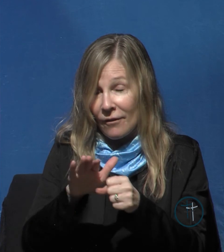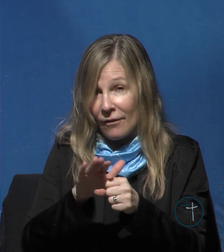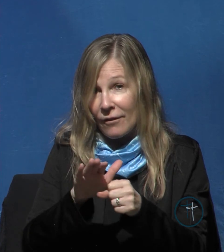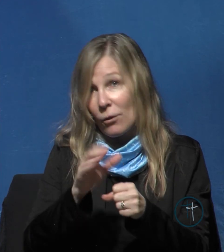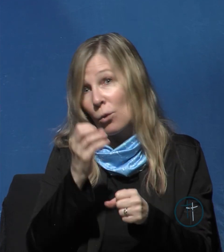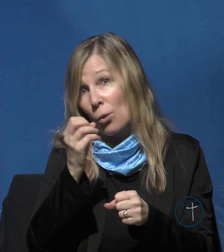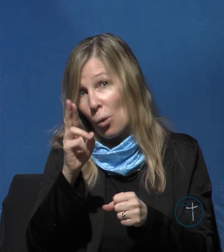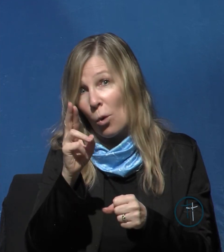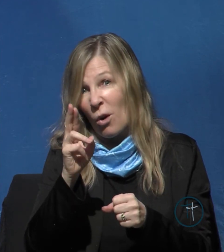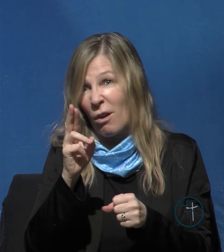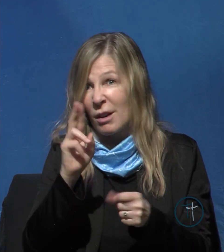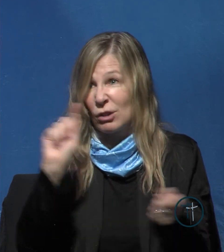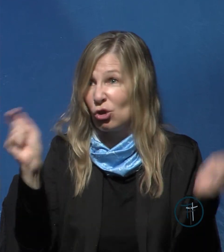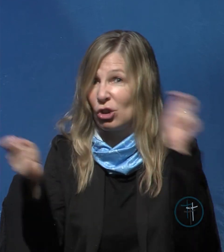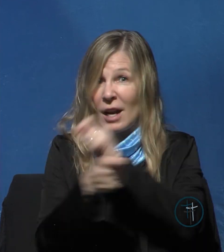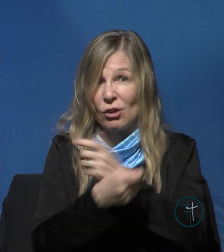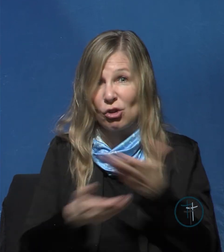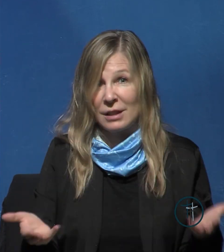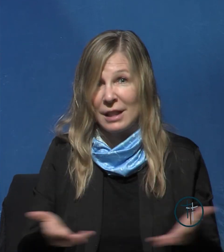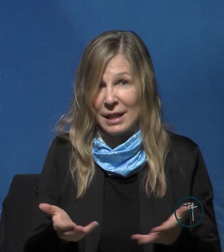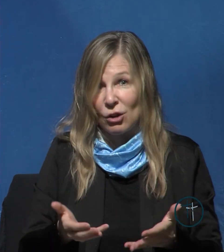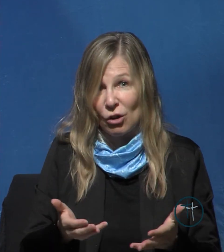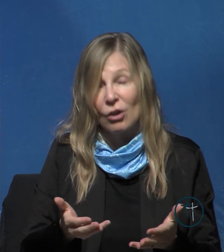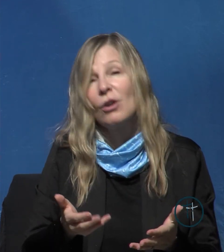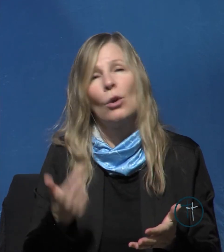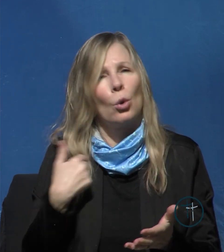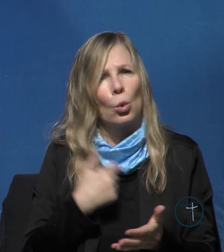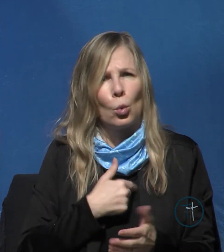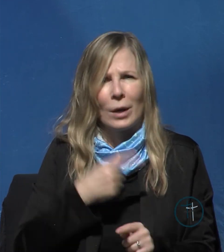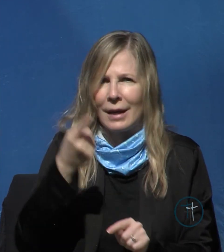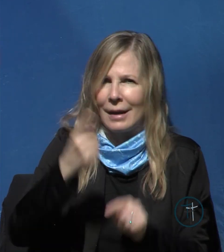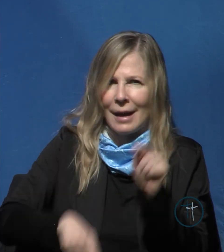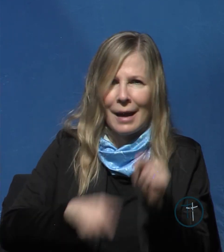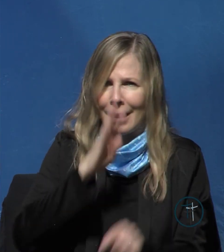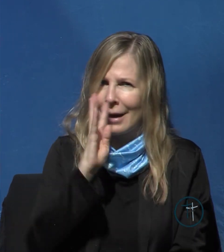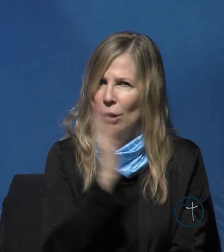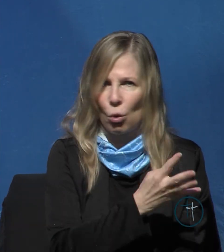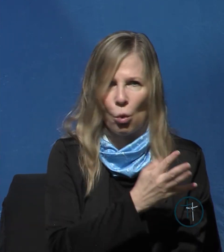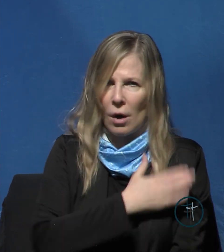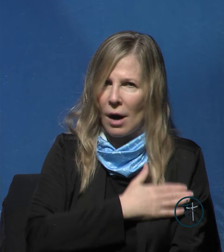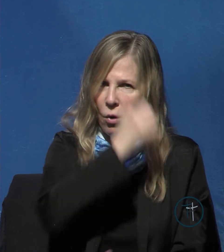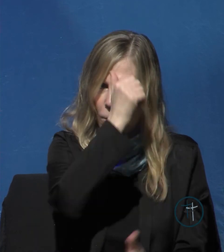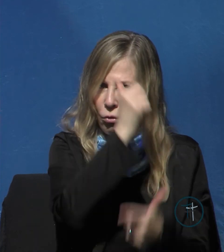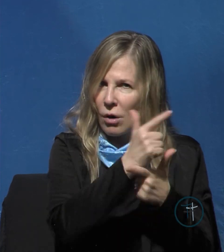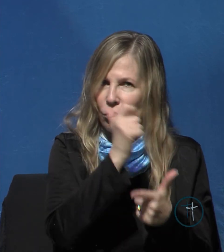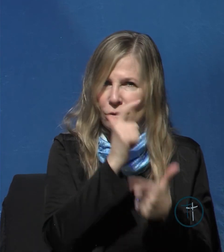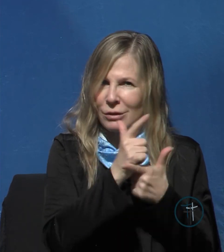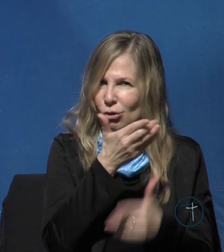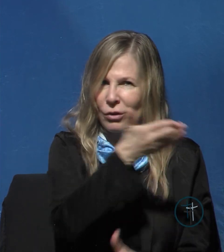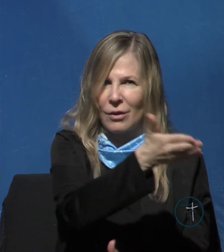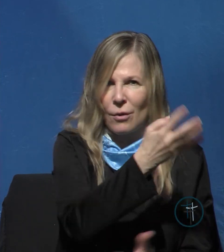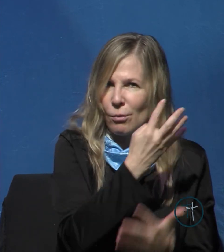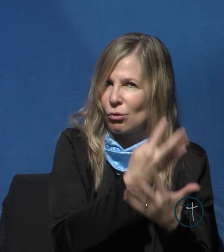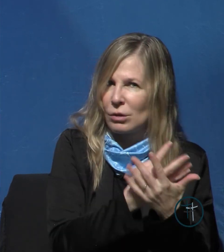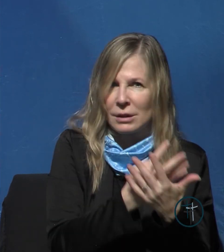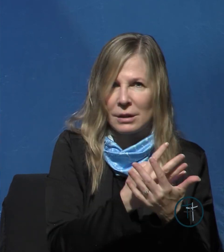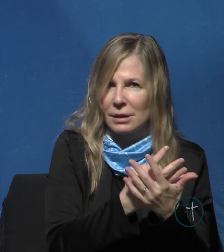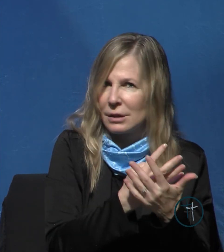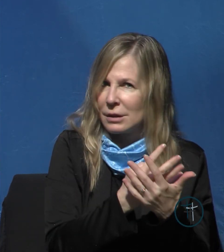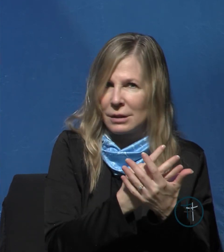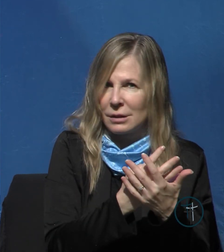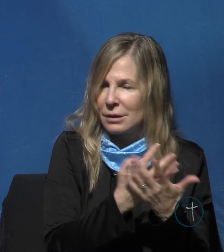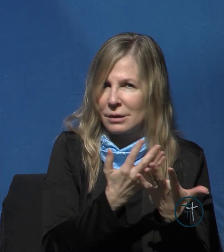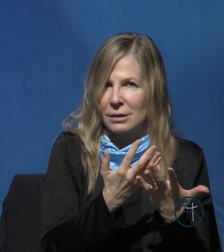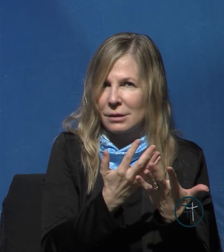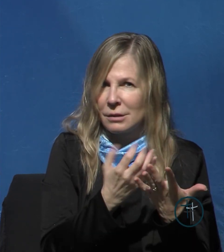that happens, then we need to not ignore our brothers and sisters who